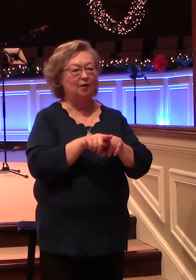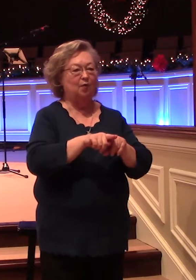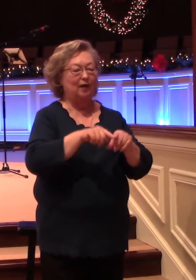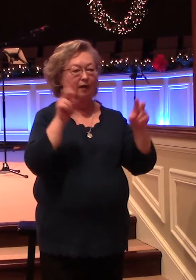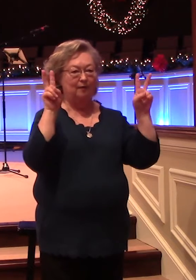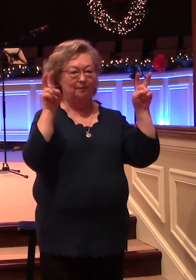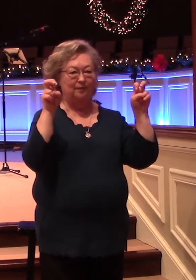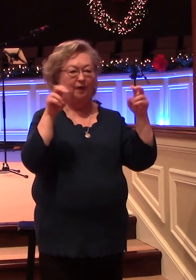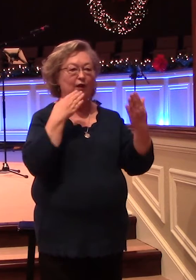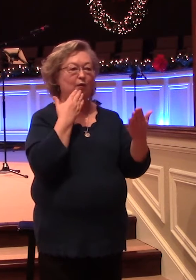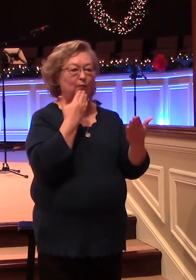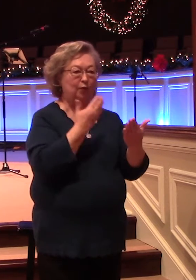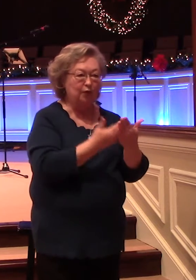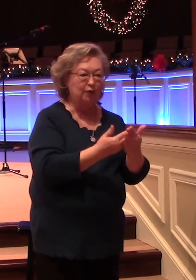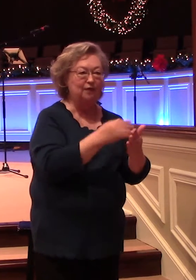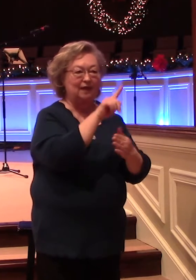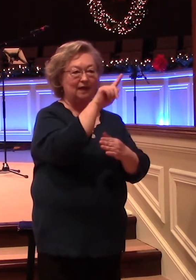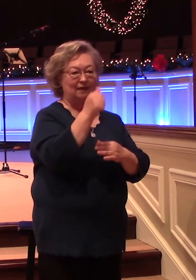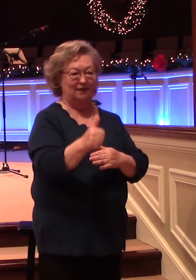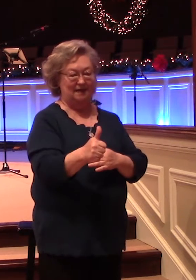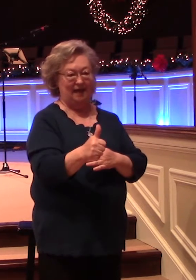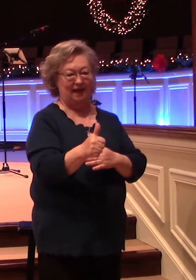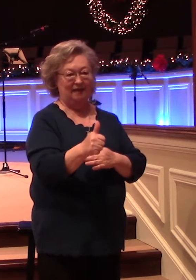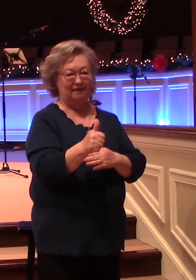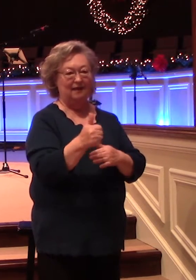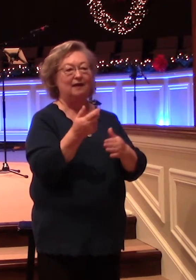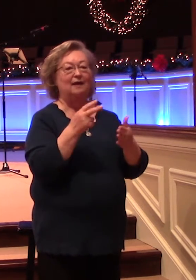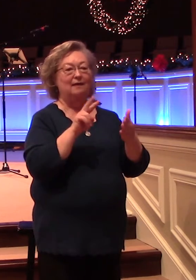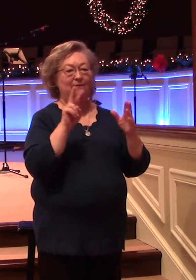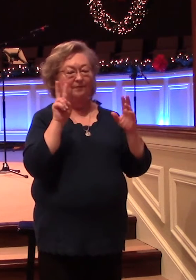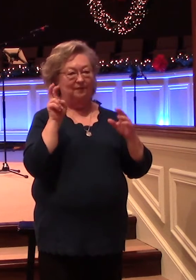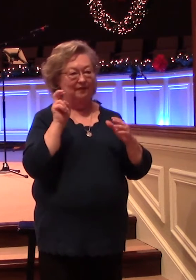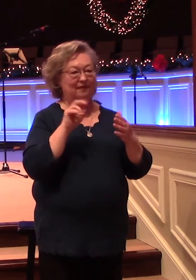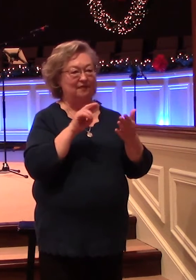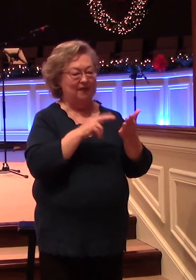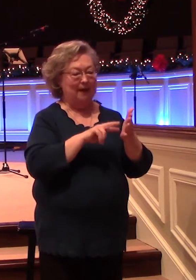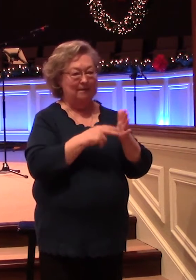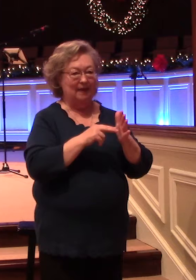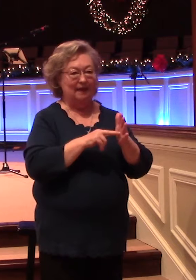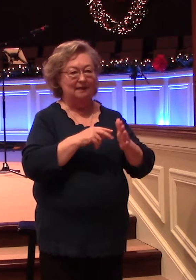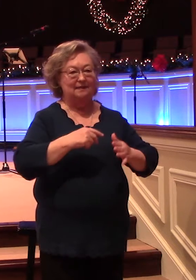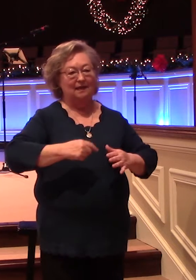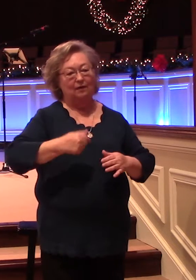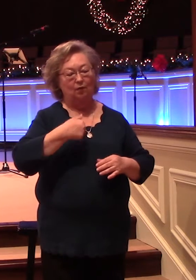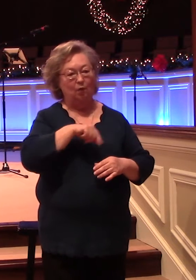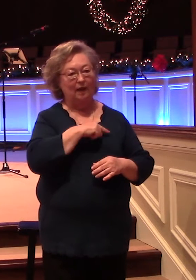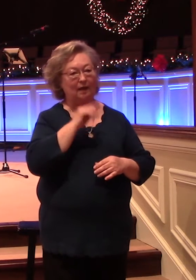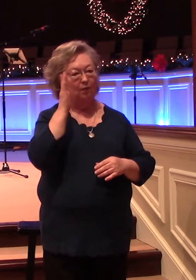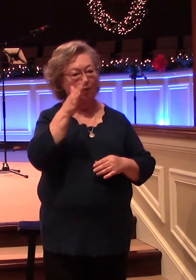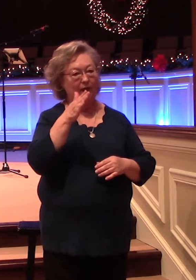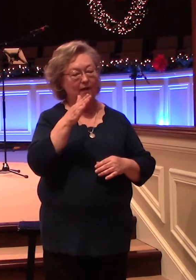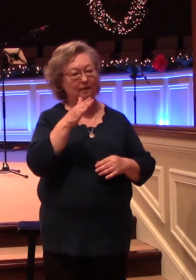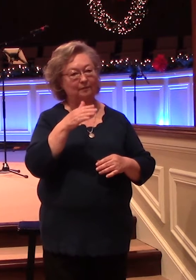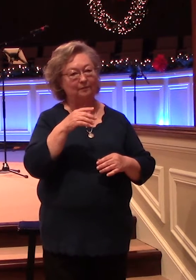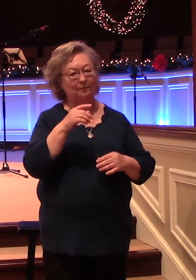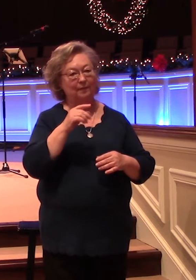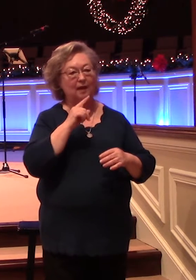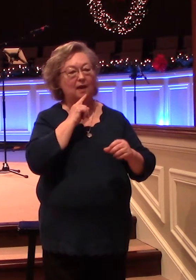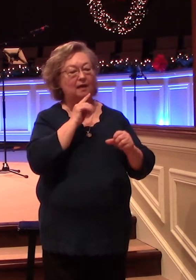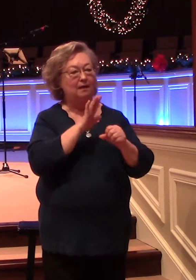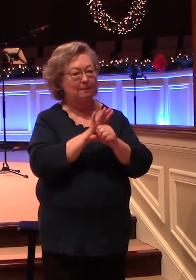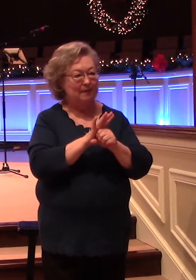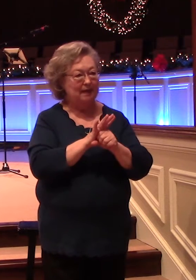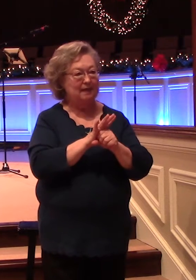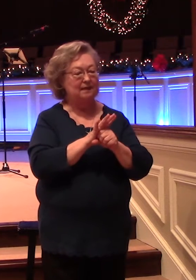online. But I'm going to give in the worship service this morning along with you. And we're going to get a picture in December of what things would